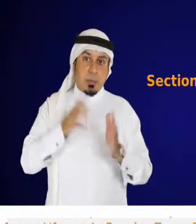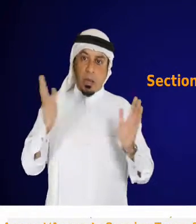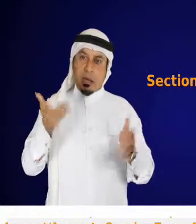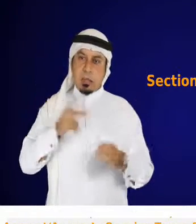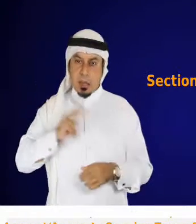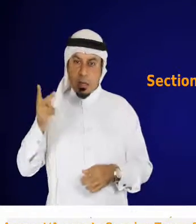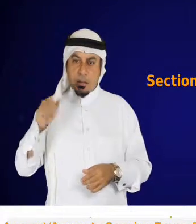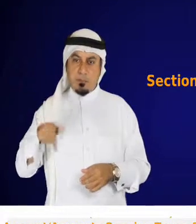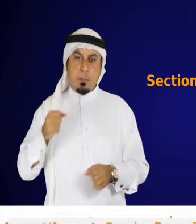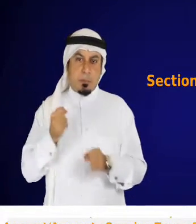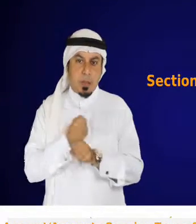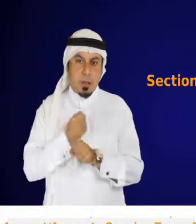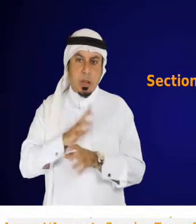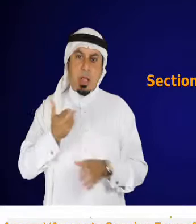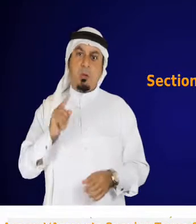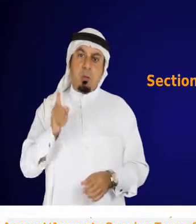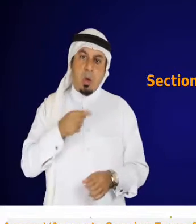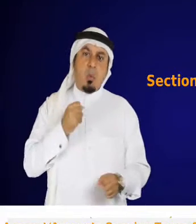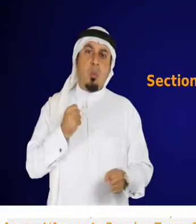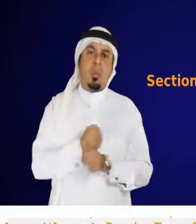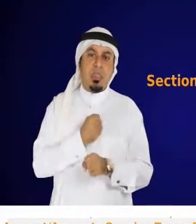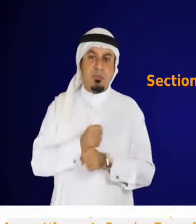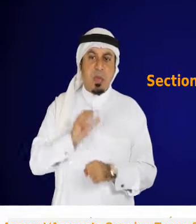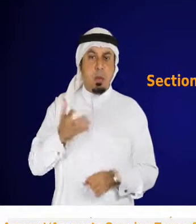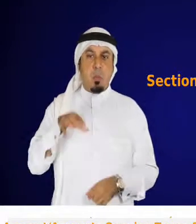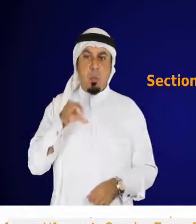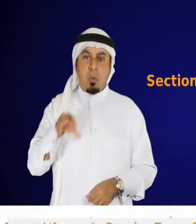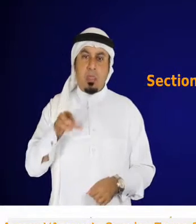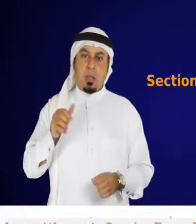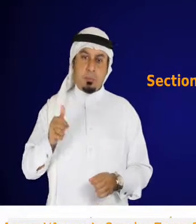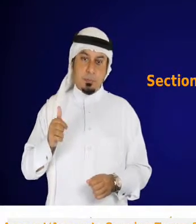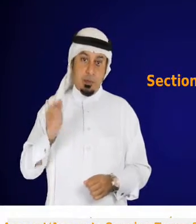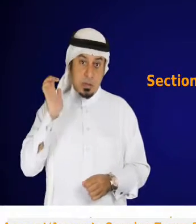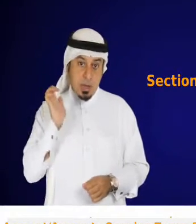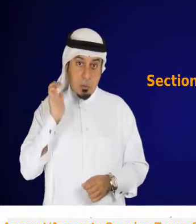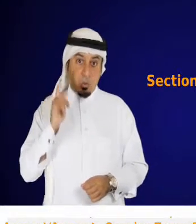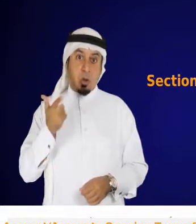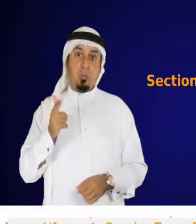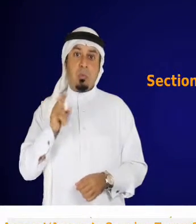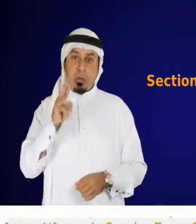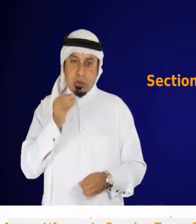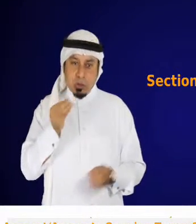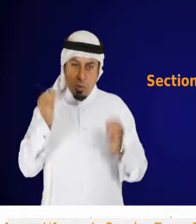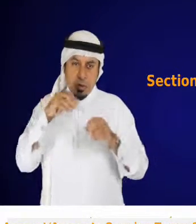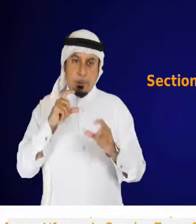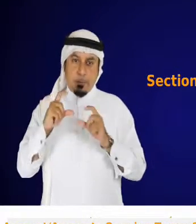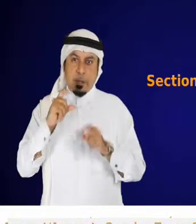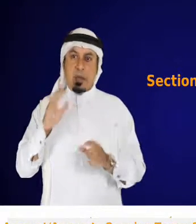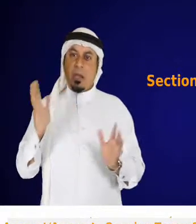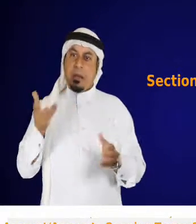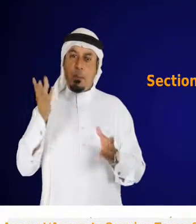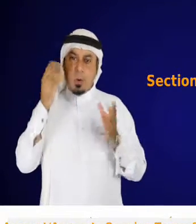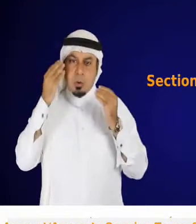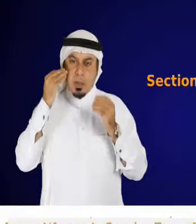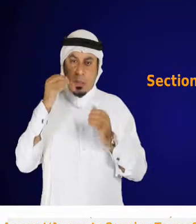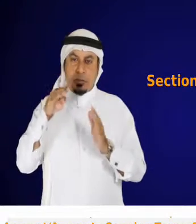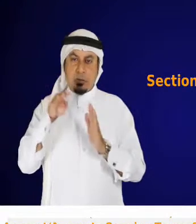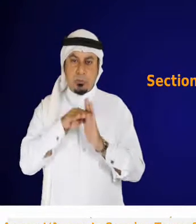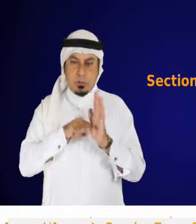account holder's occupation, job, or RP status, and to provide the bank with any information or documents required by the bank